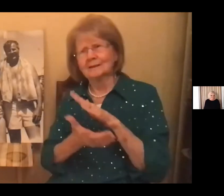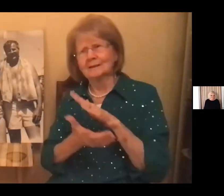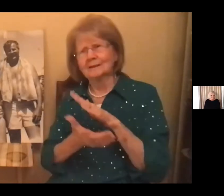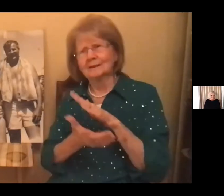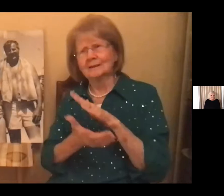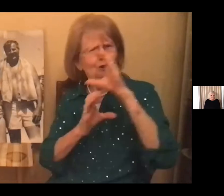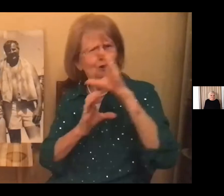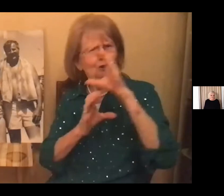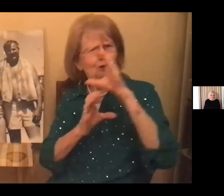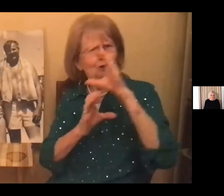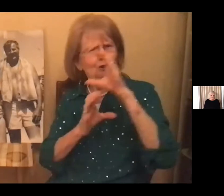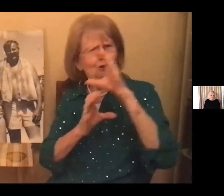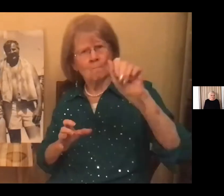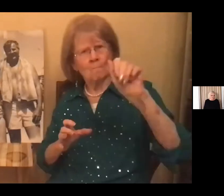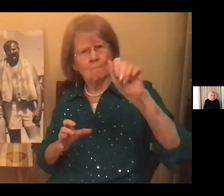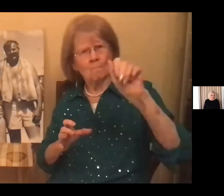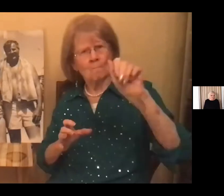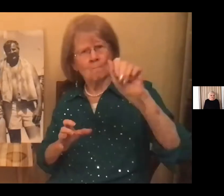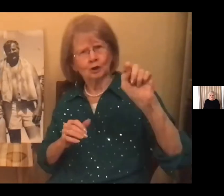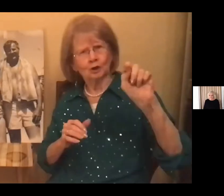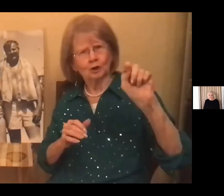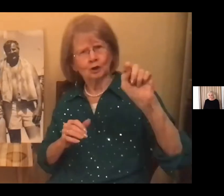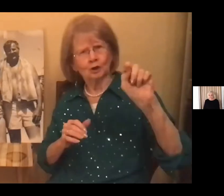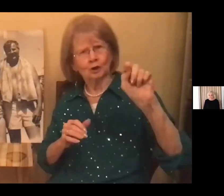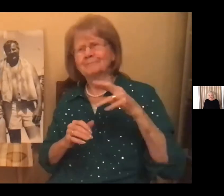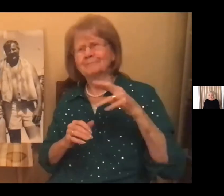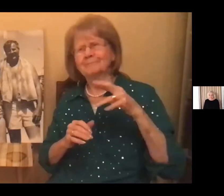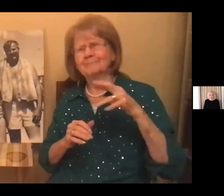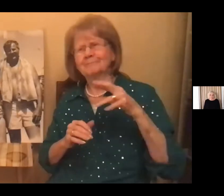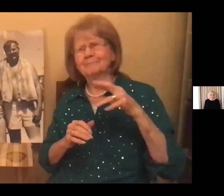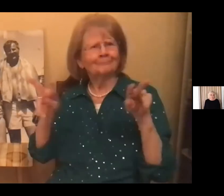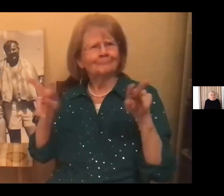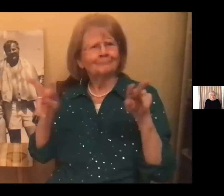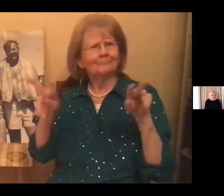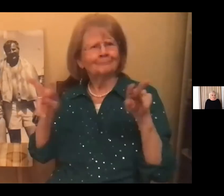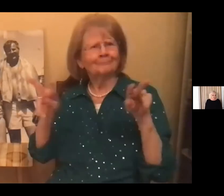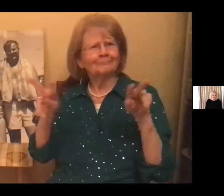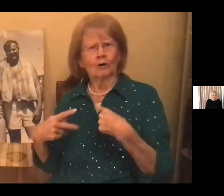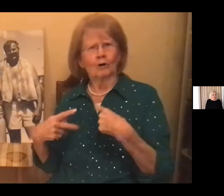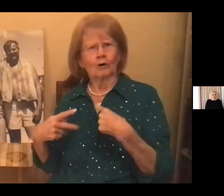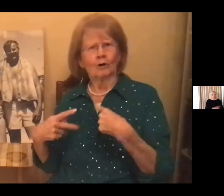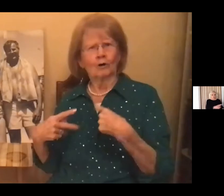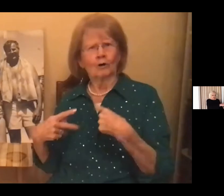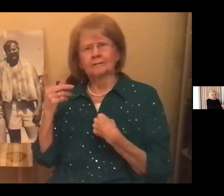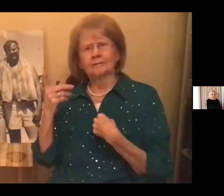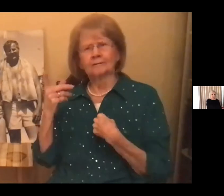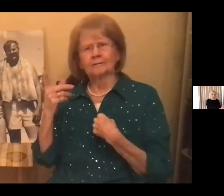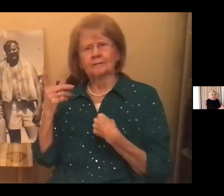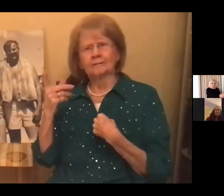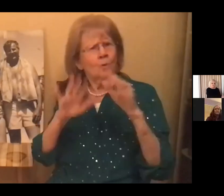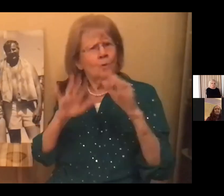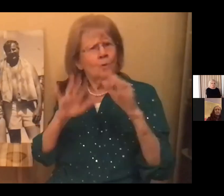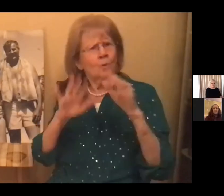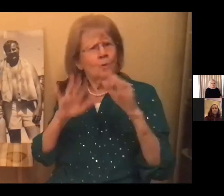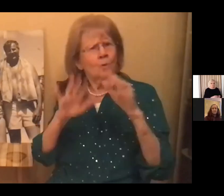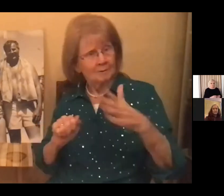the California School for the Deaf, and he was looking for a partner. So he saw me